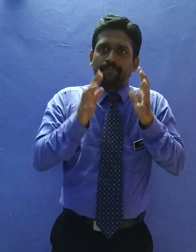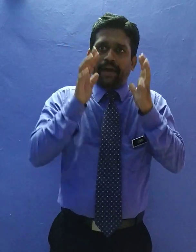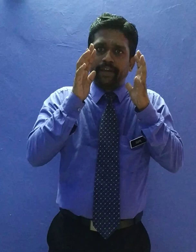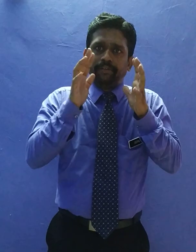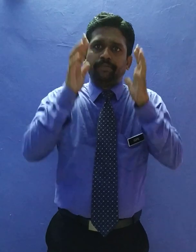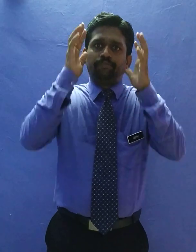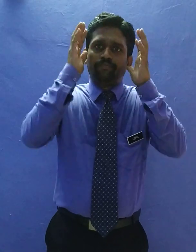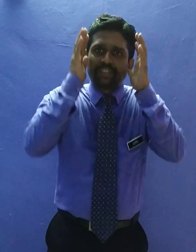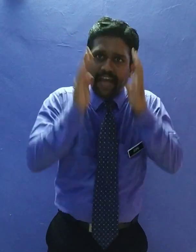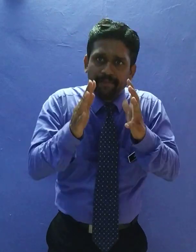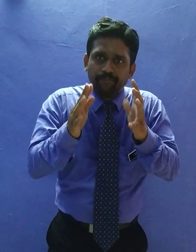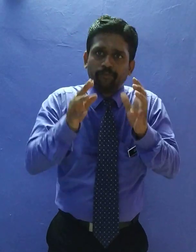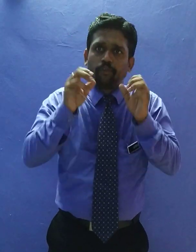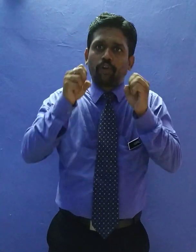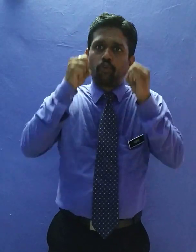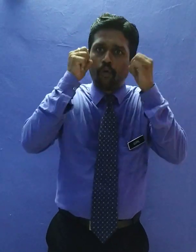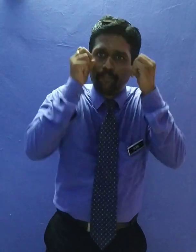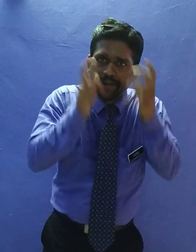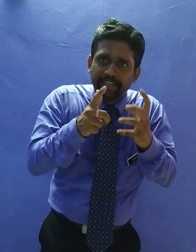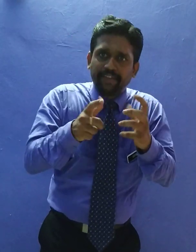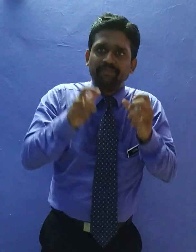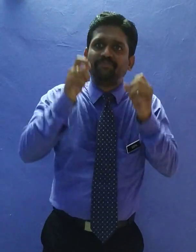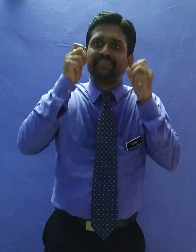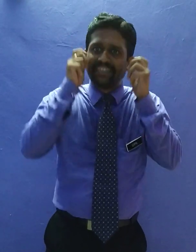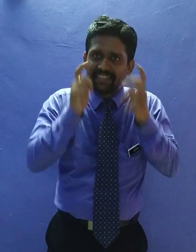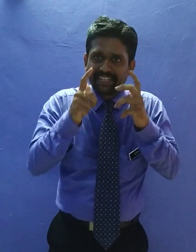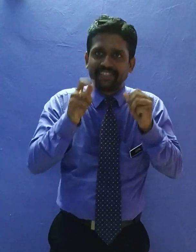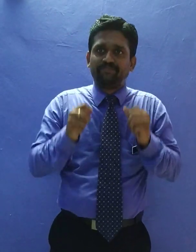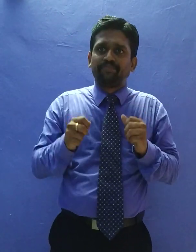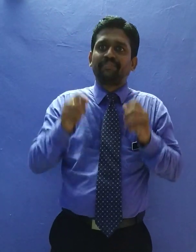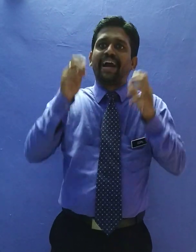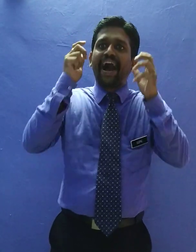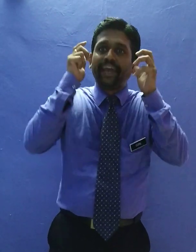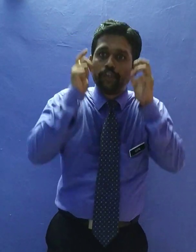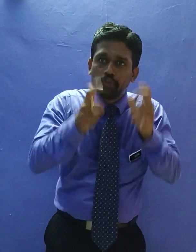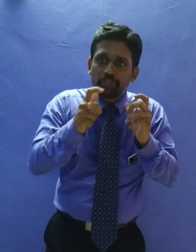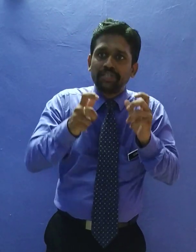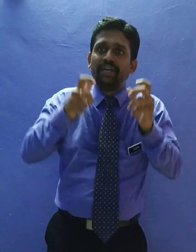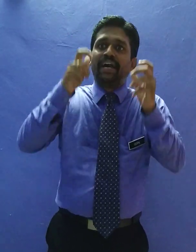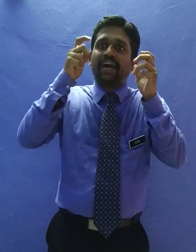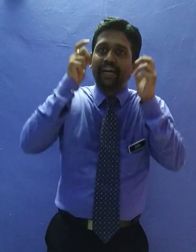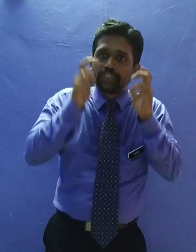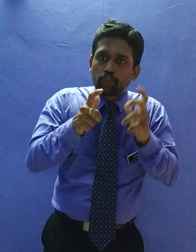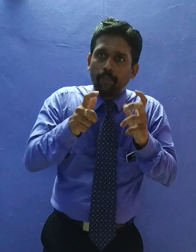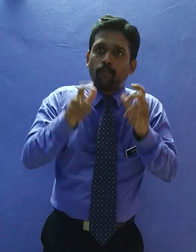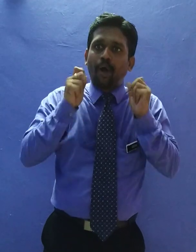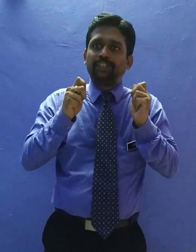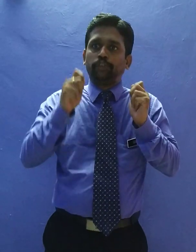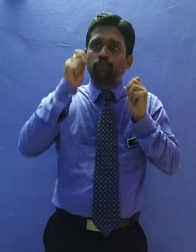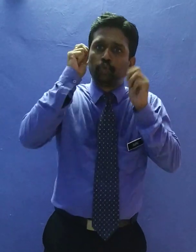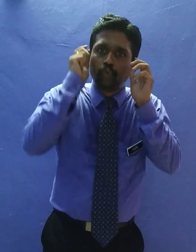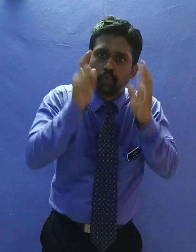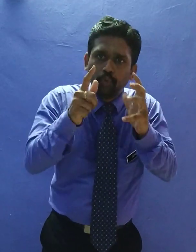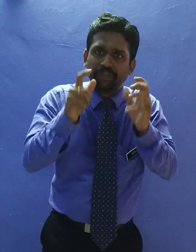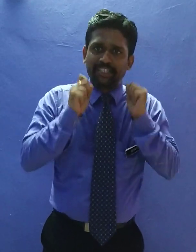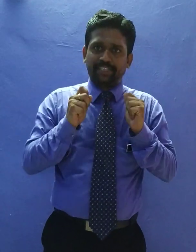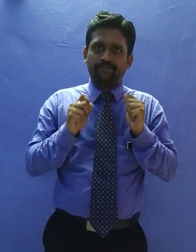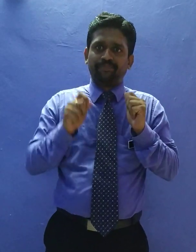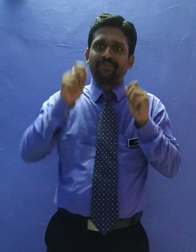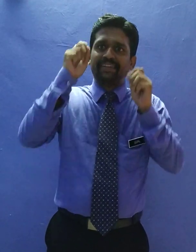predetermined time for completing the task. I use a stopwatch to do this.